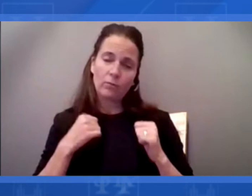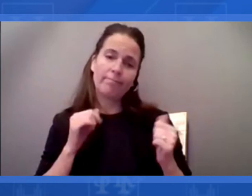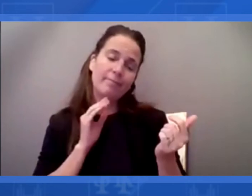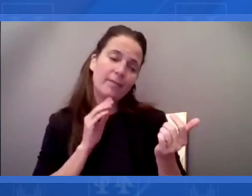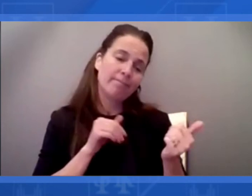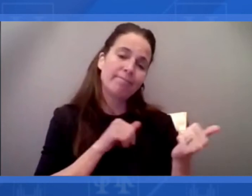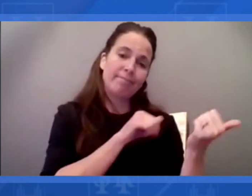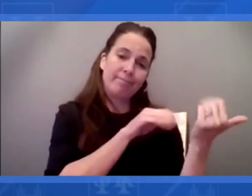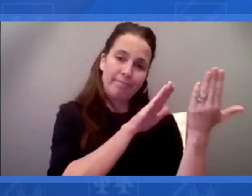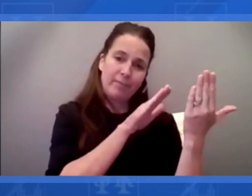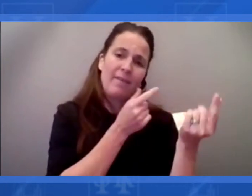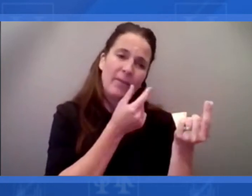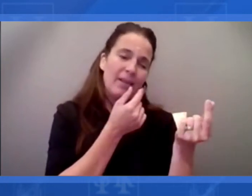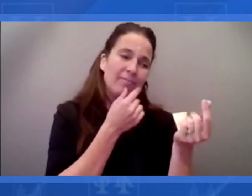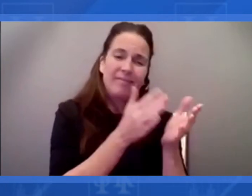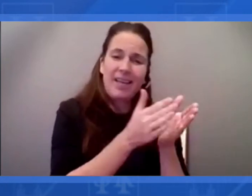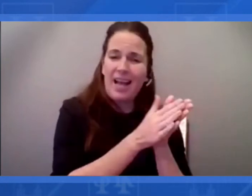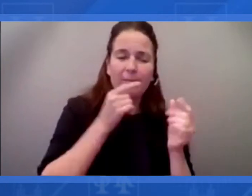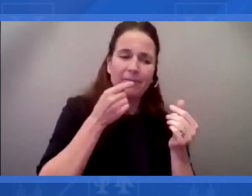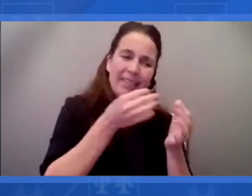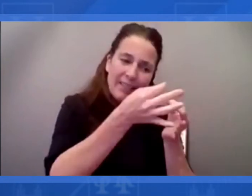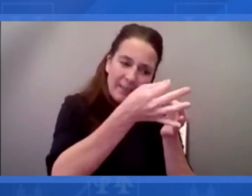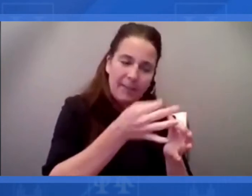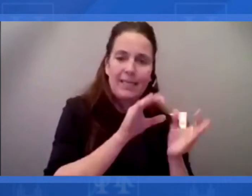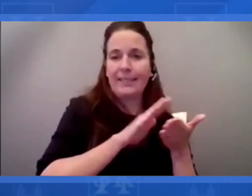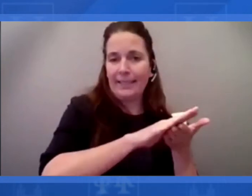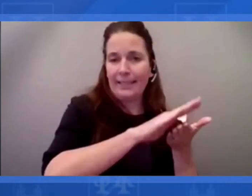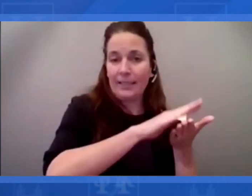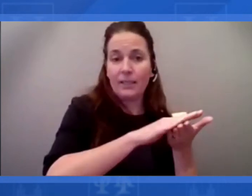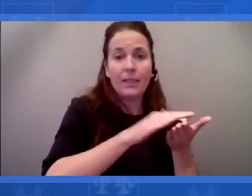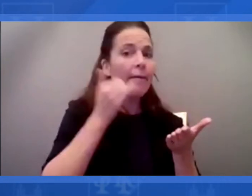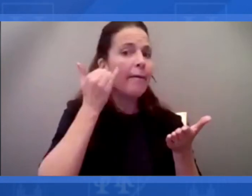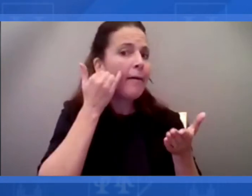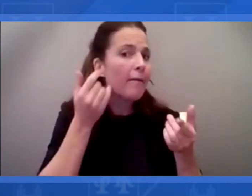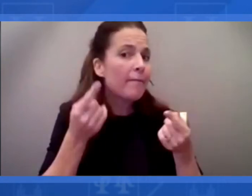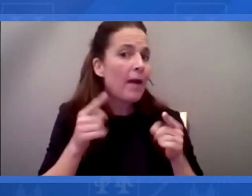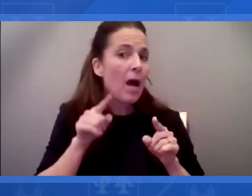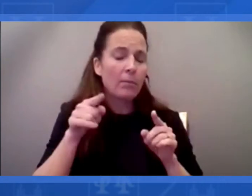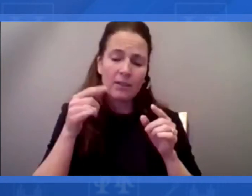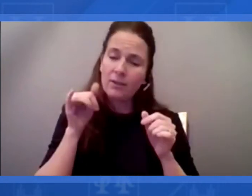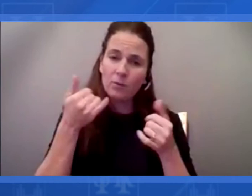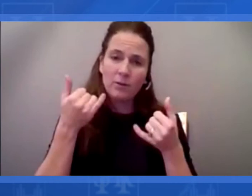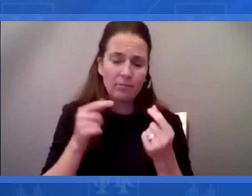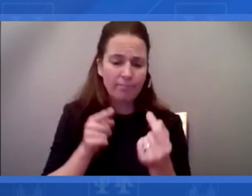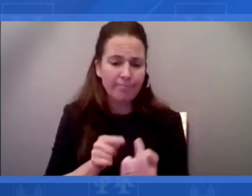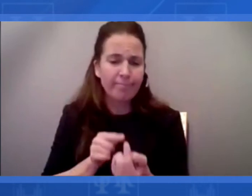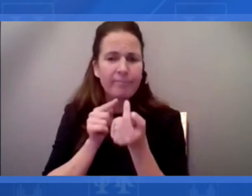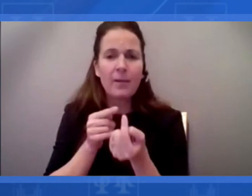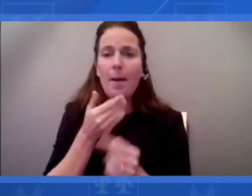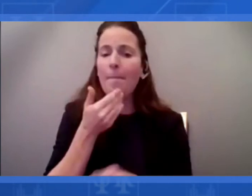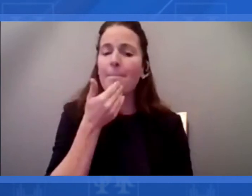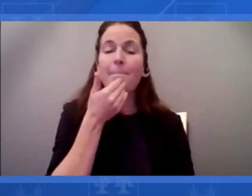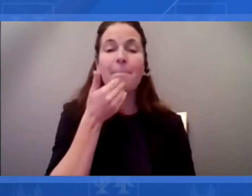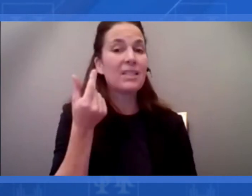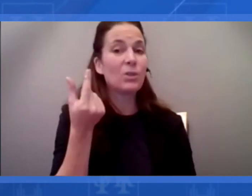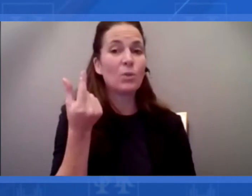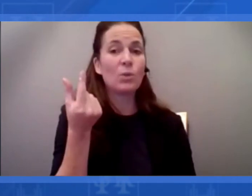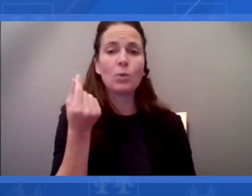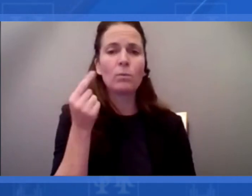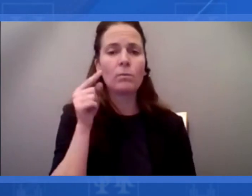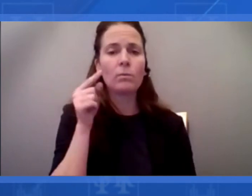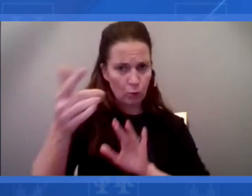customers experience issues with accessing their stop, the best thing they can do is contact us through one of our customer